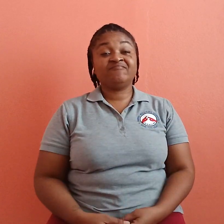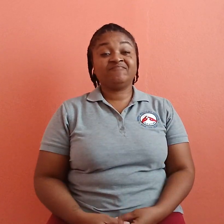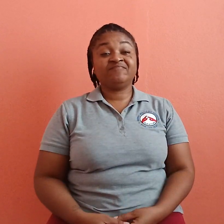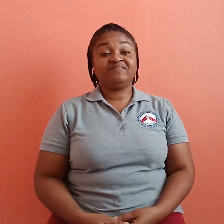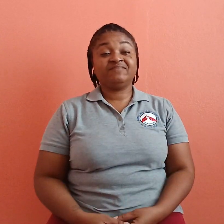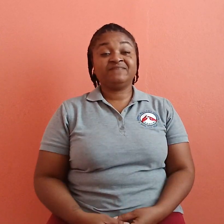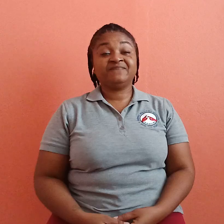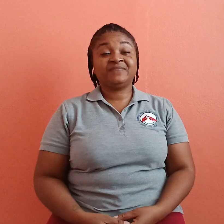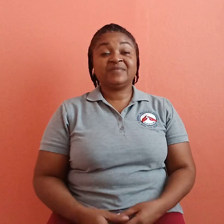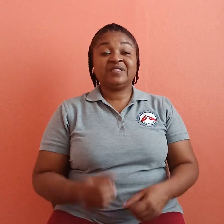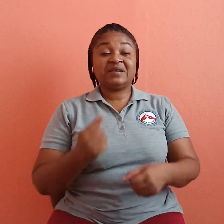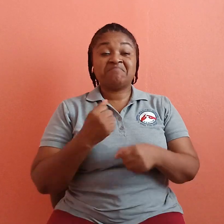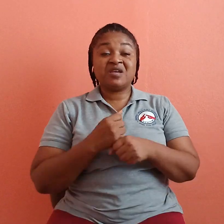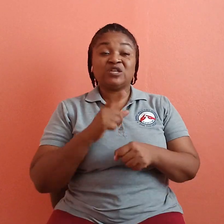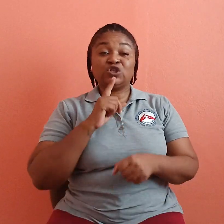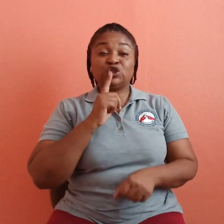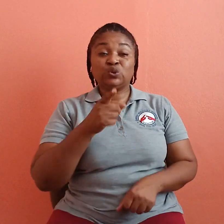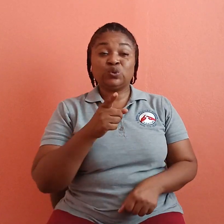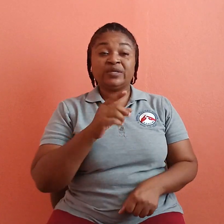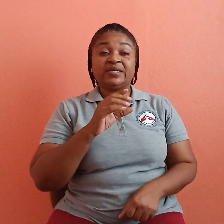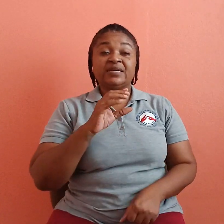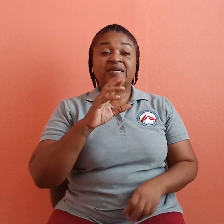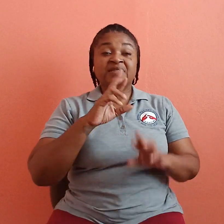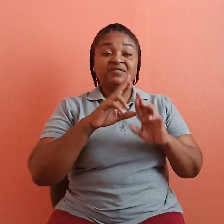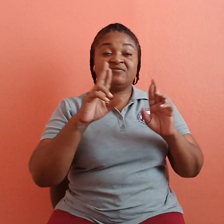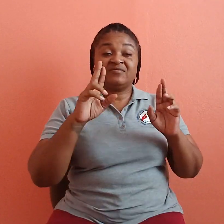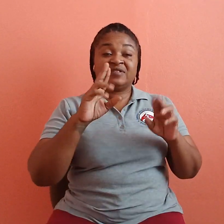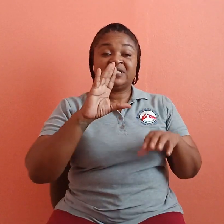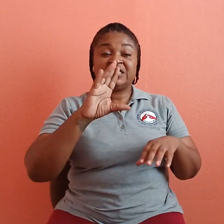And make sure that the CV looks clean.